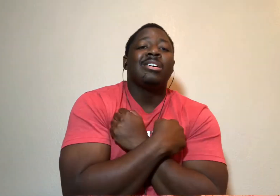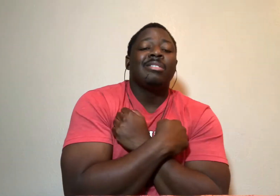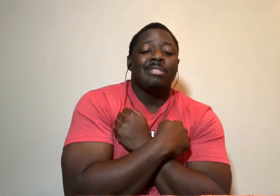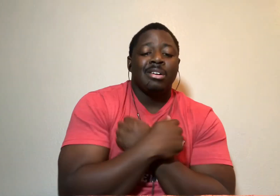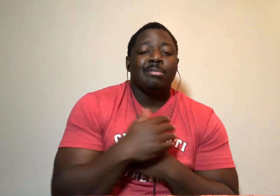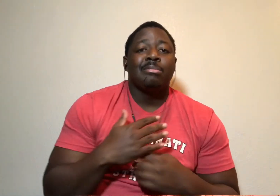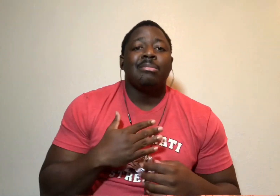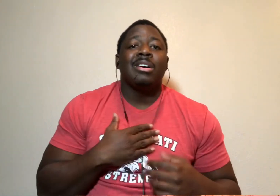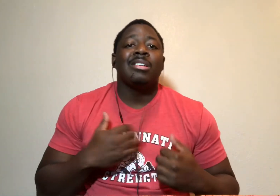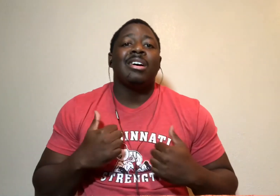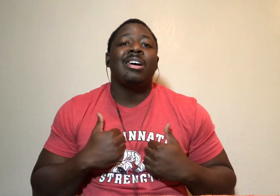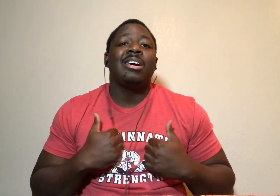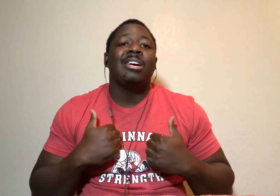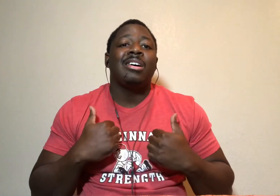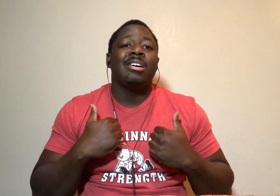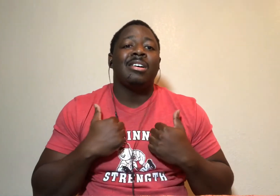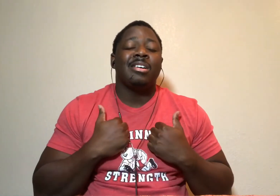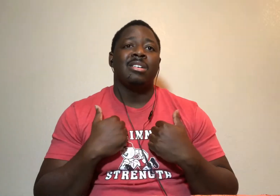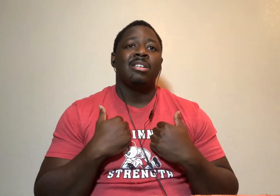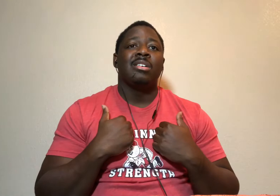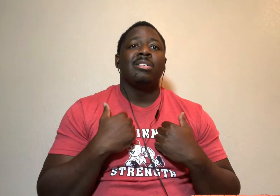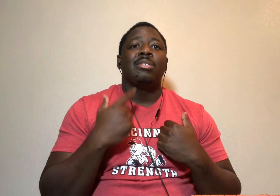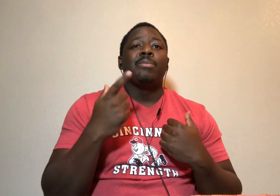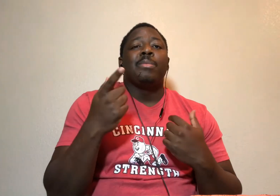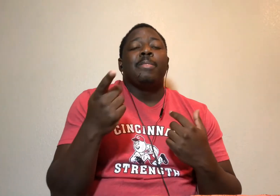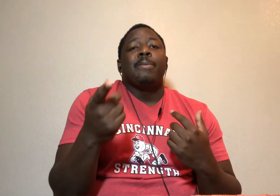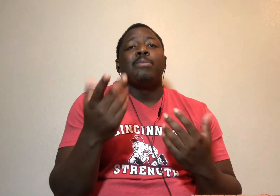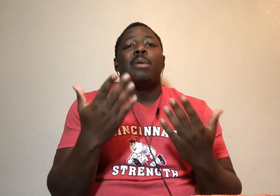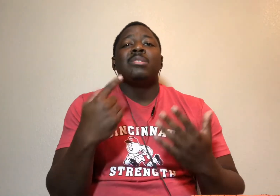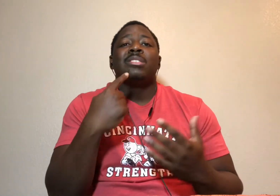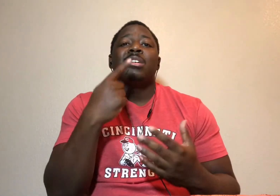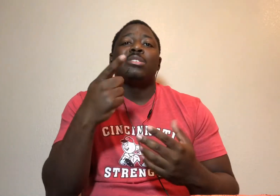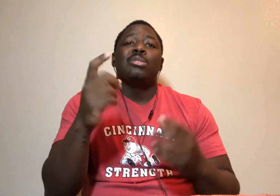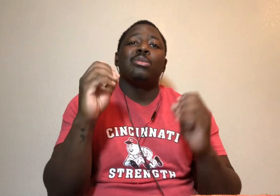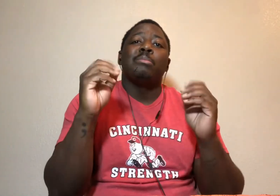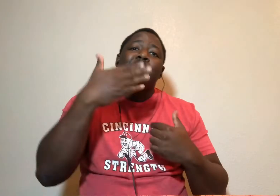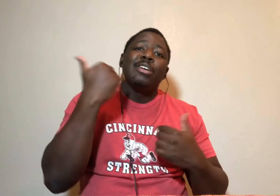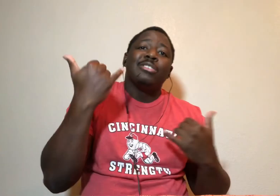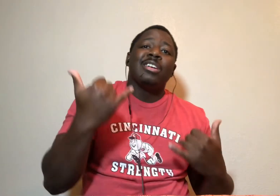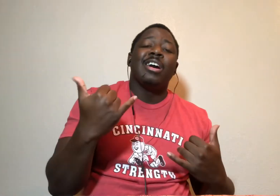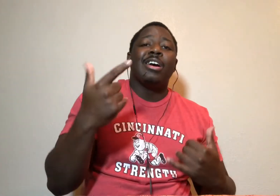love of my life. You probably think that you are better now.